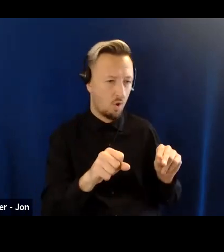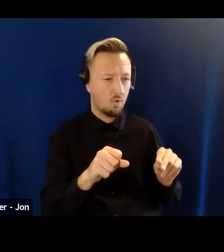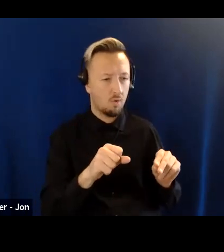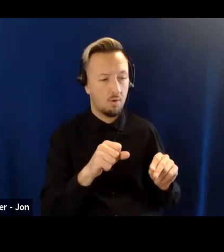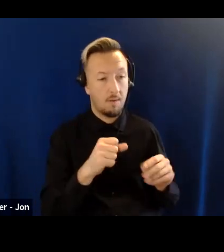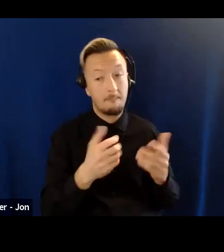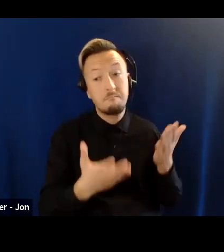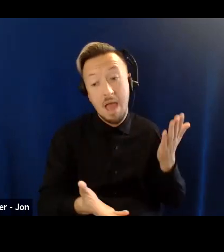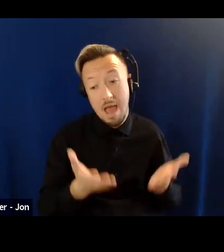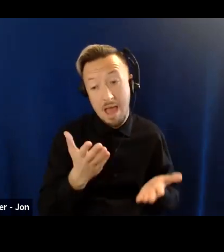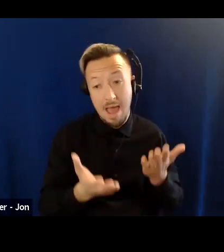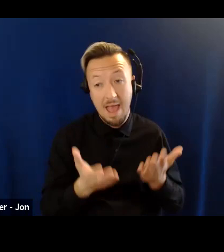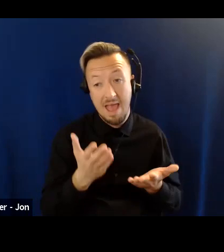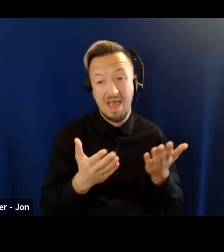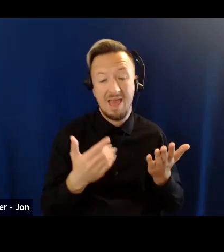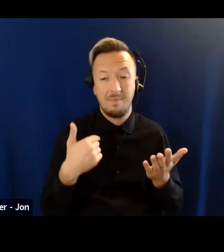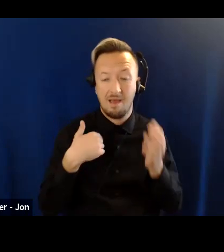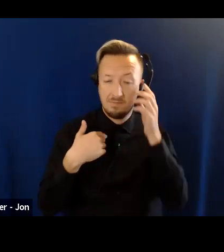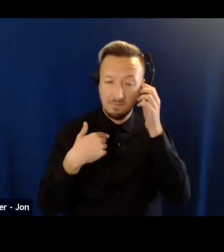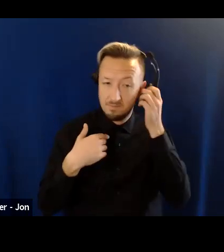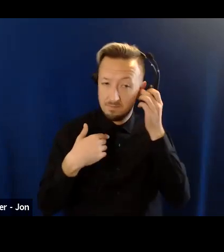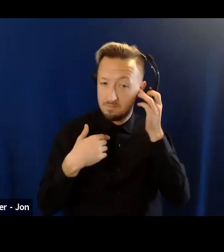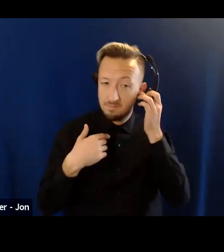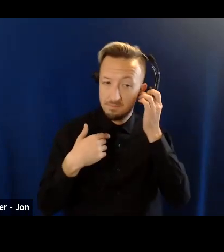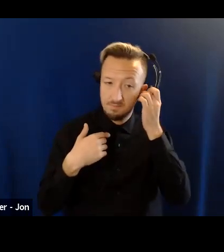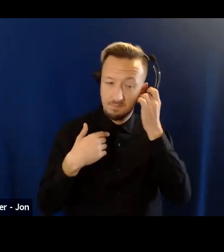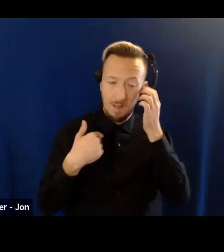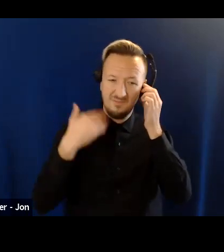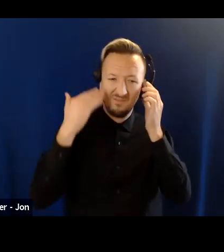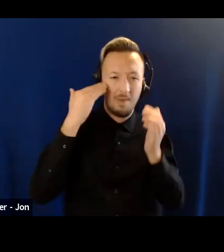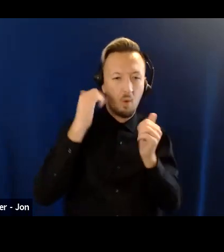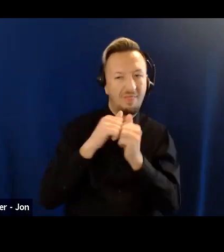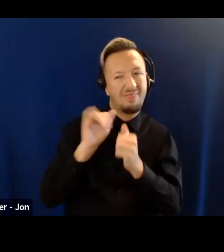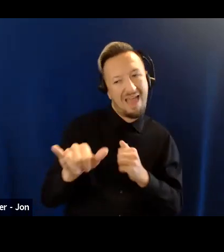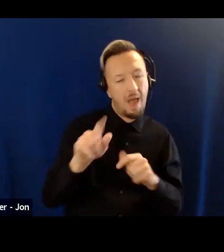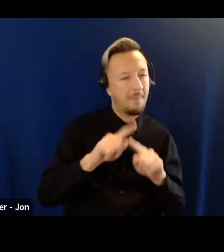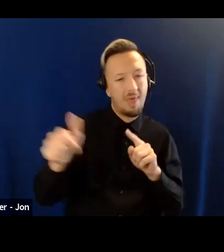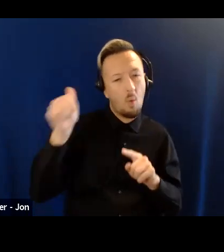get a little, I'm familiar with this case, but they won't work